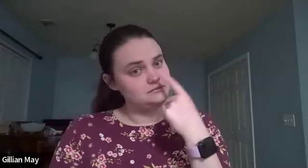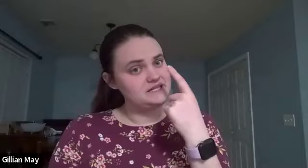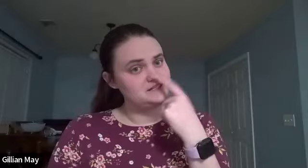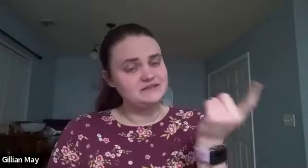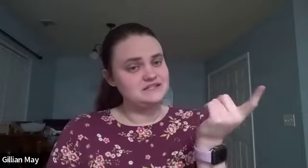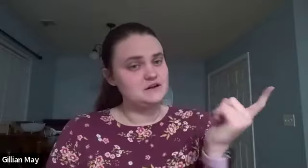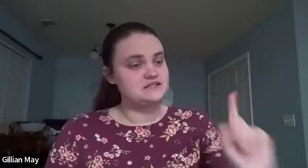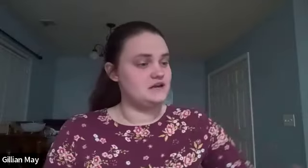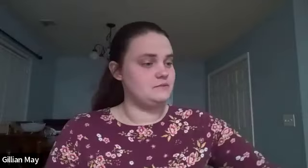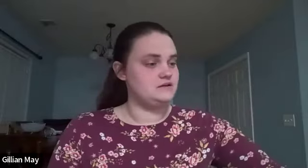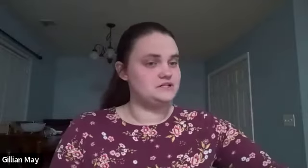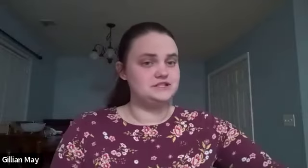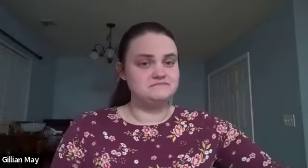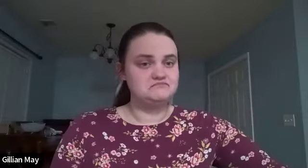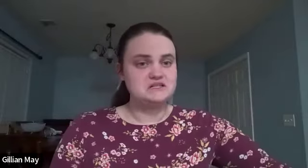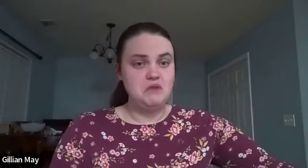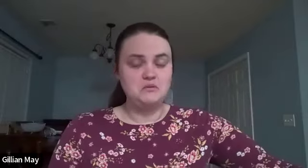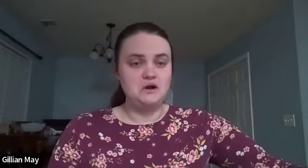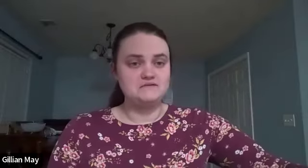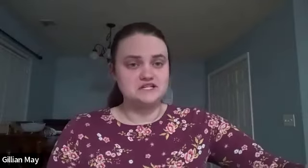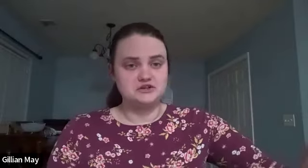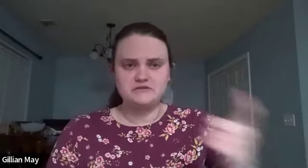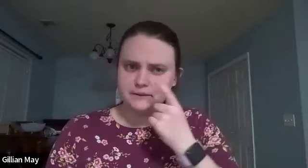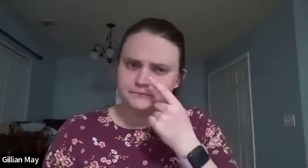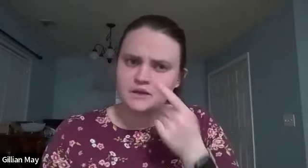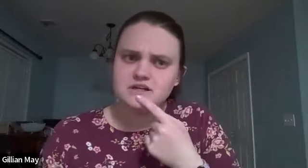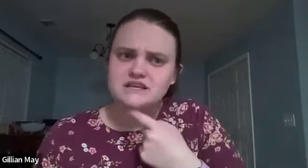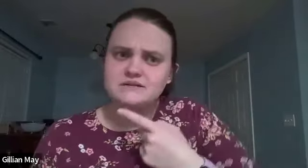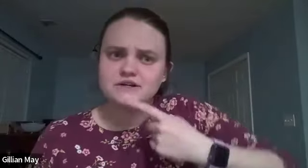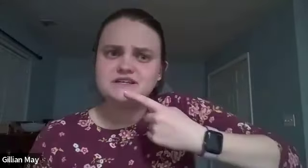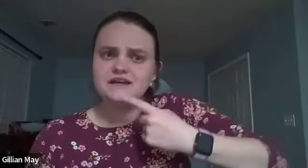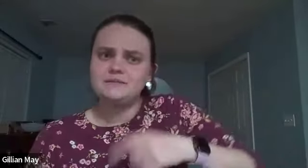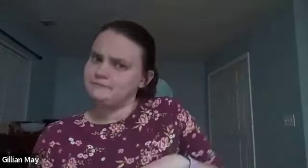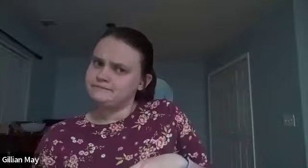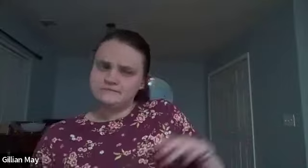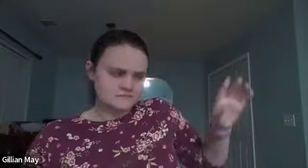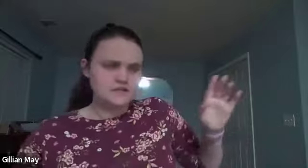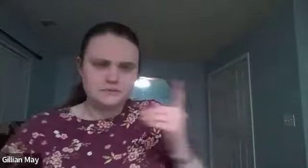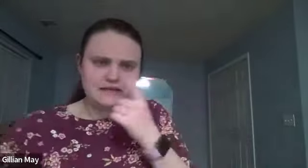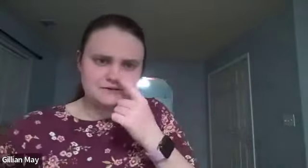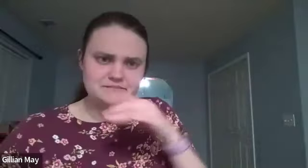because kids are asking everybody questions. Doesn't matter what conversation you have. They're like, what do you say? What do you say? And I'm like, you're being nosy. Back